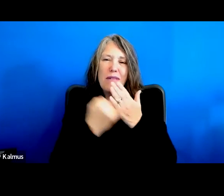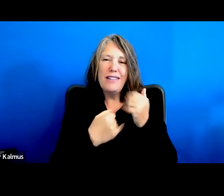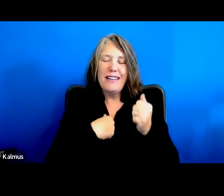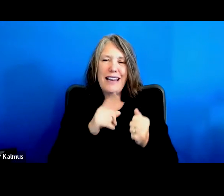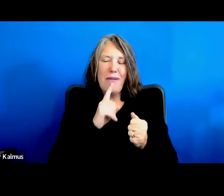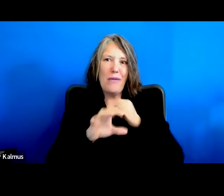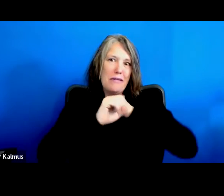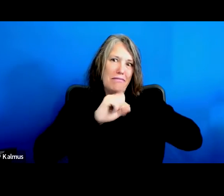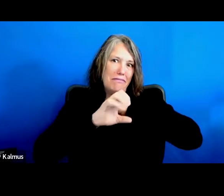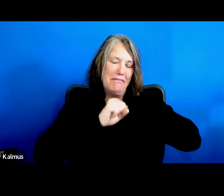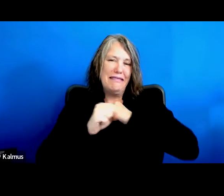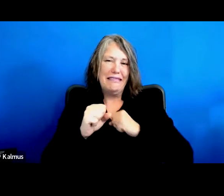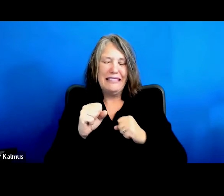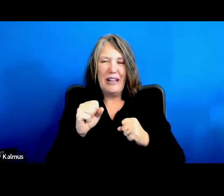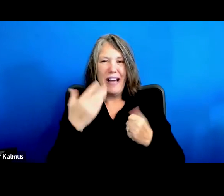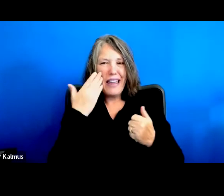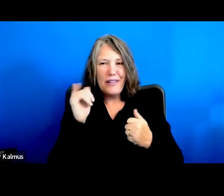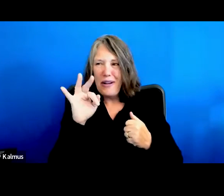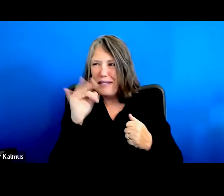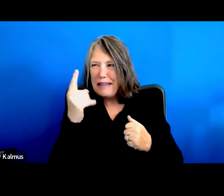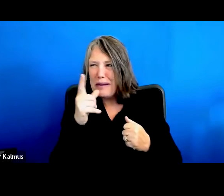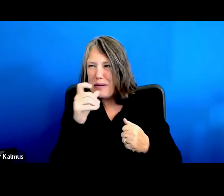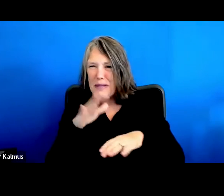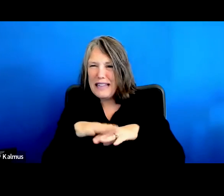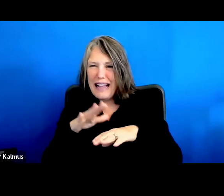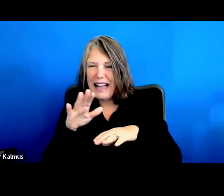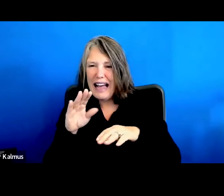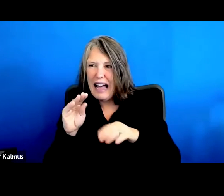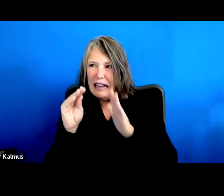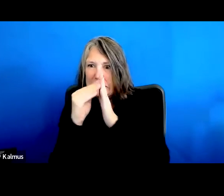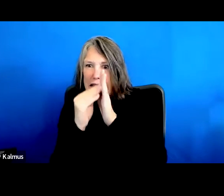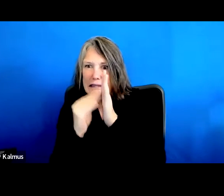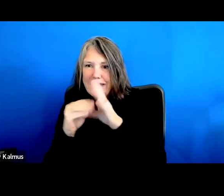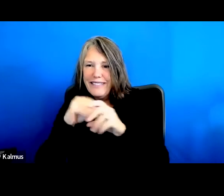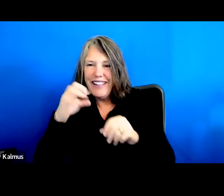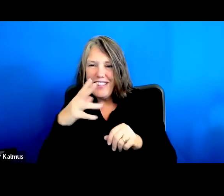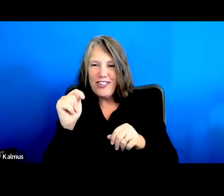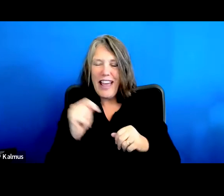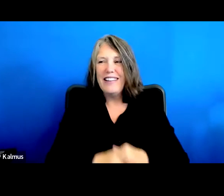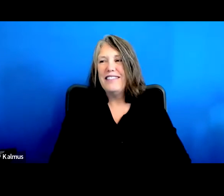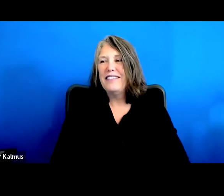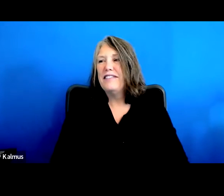to plug that. So Raina, I don't know if you're on or if anyone's on who's doing that. Put your time in the chat.